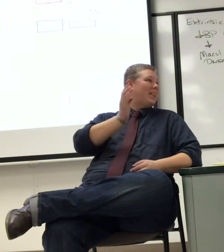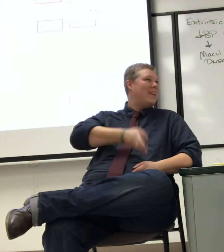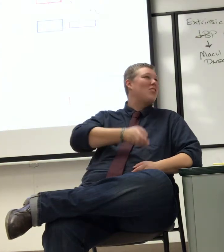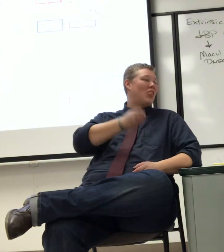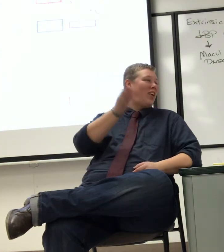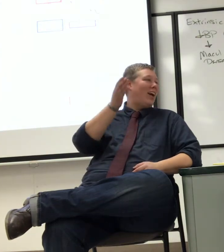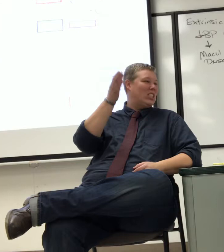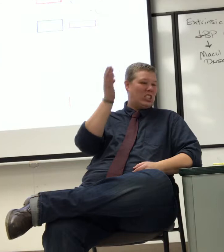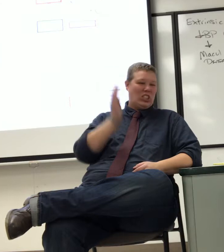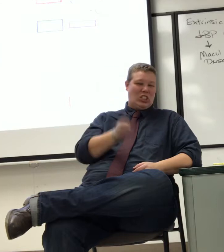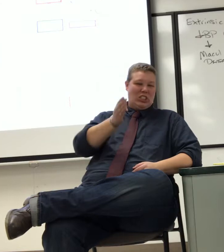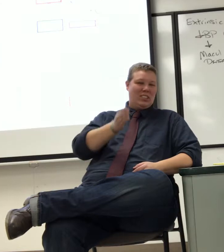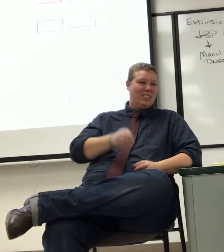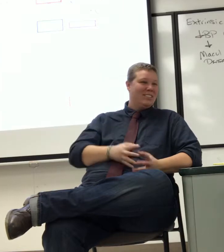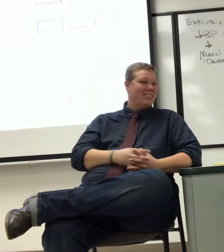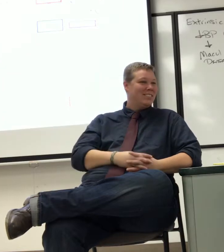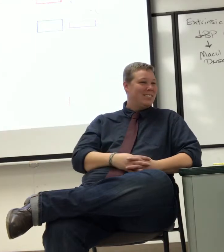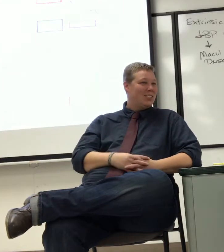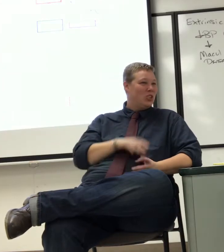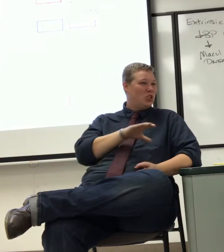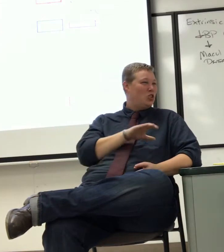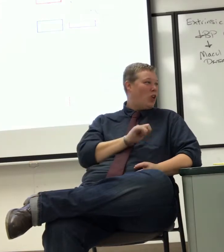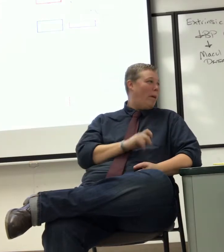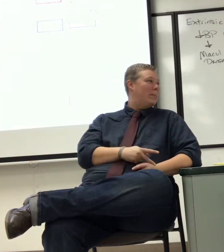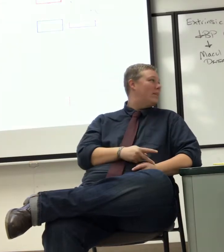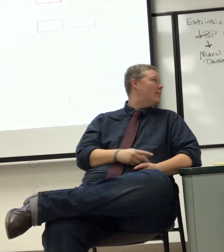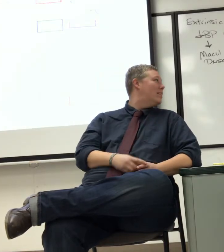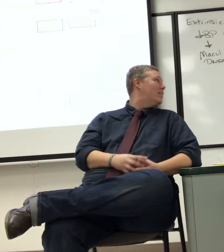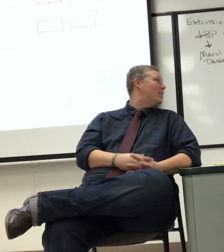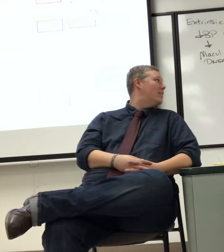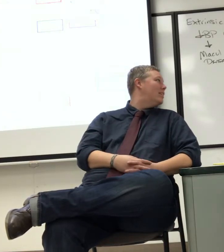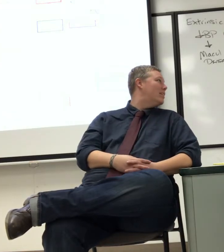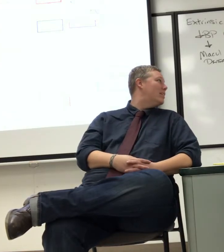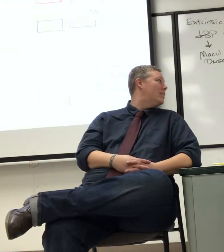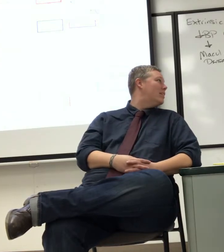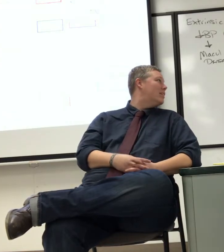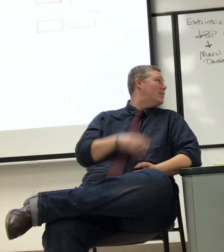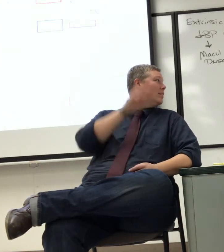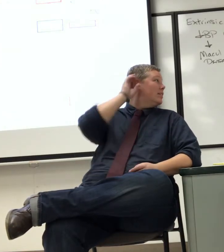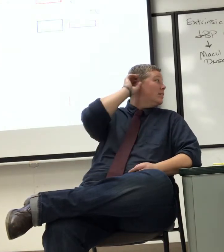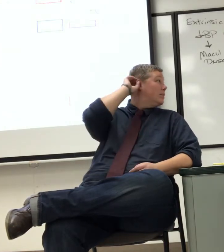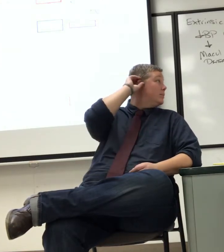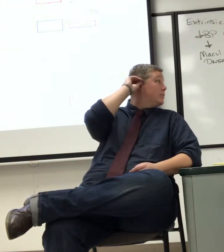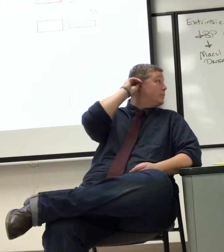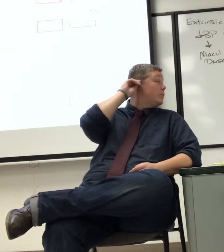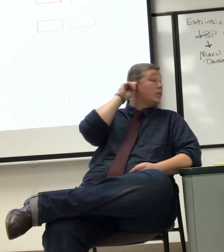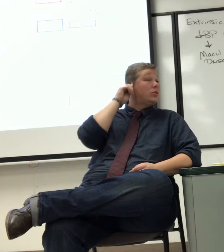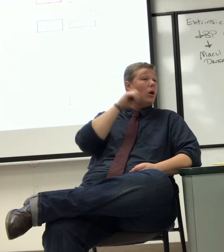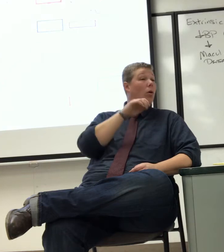Aldosterone is from the adrenal cortex. What you're supposed to remember is you increase sodium reabsorption,